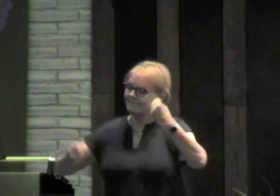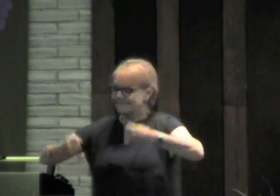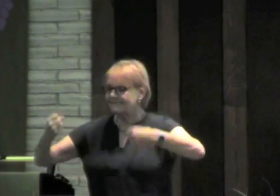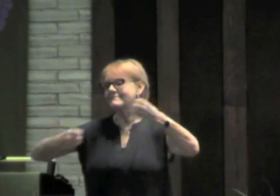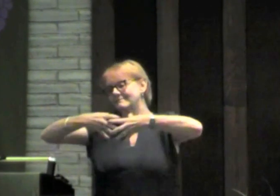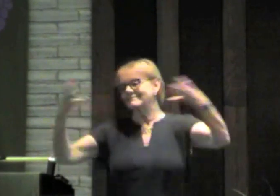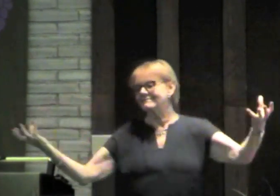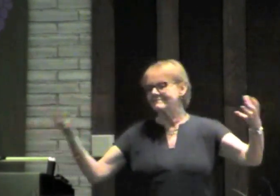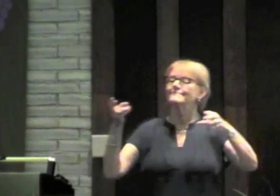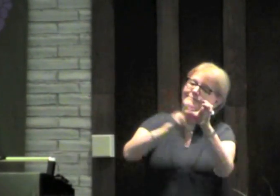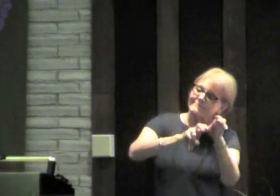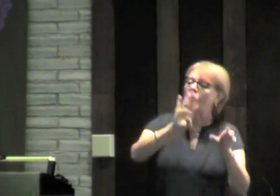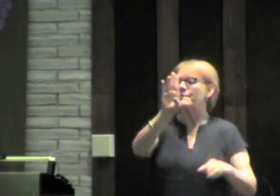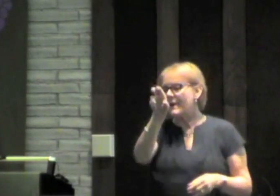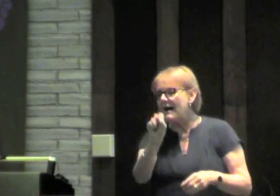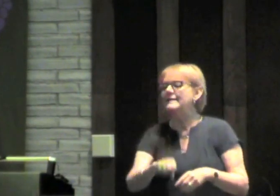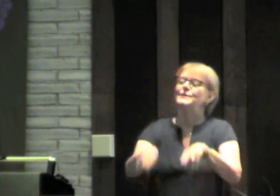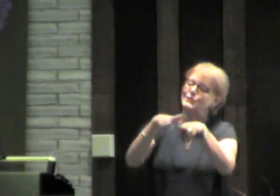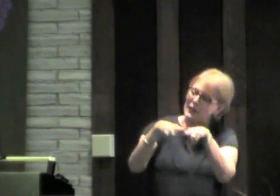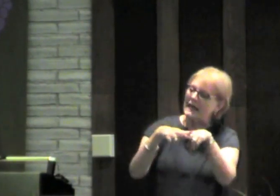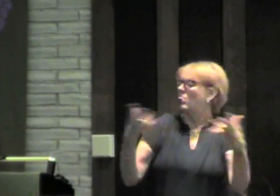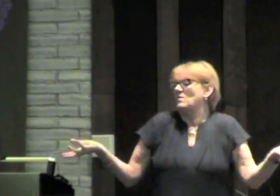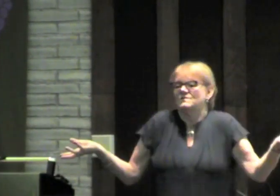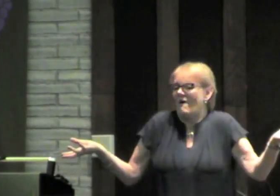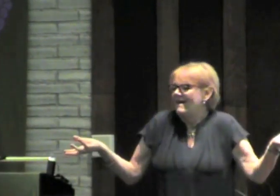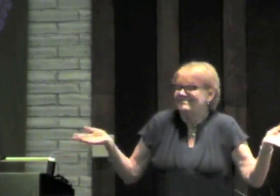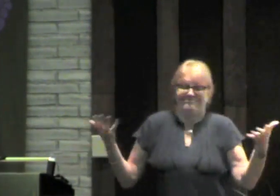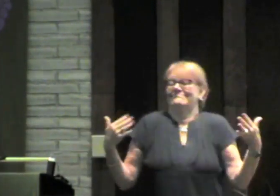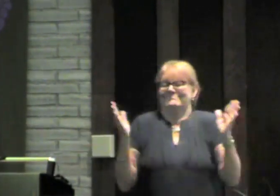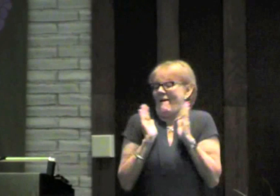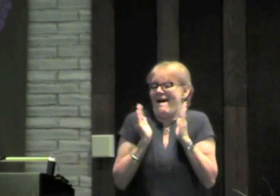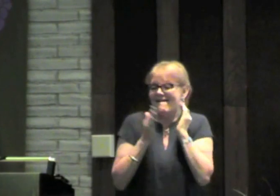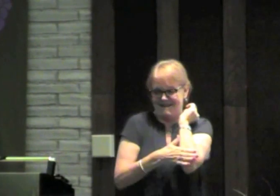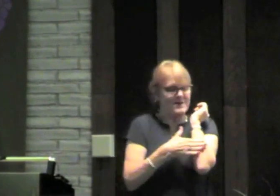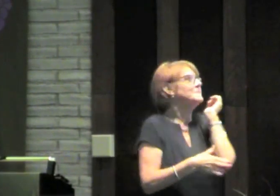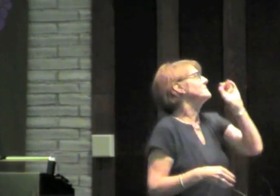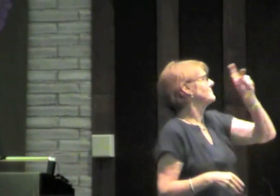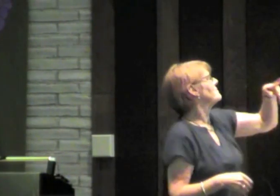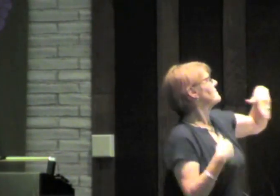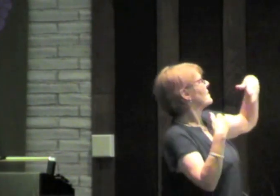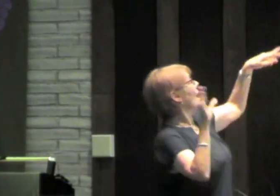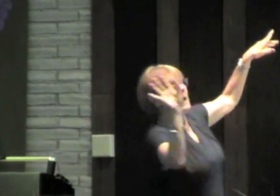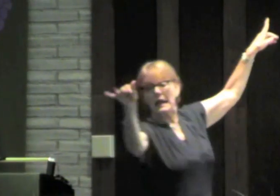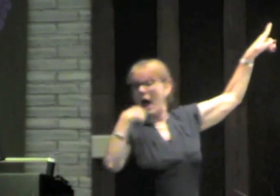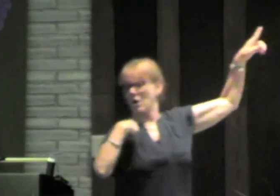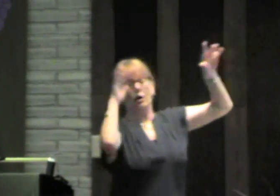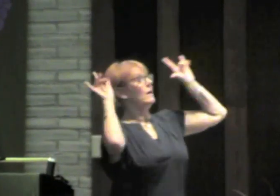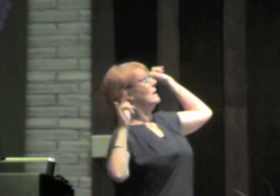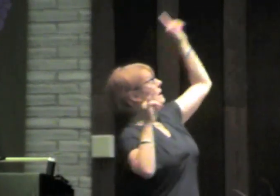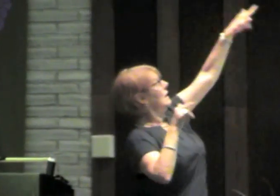got. Otherwise, you've got to ride the bus or take the train or drive by car. Because like I said, a small